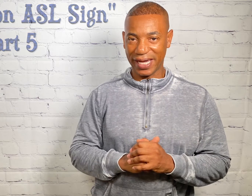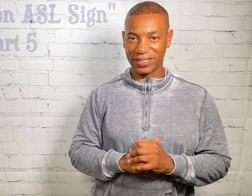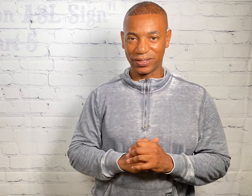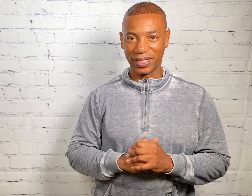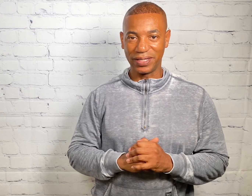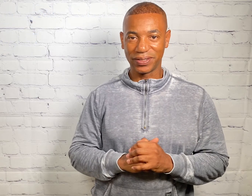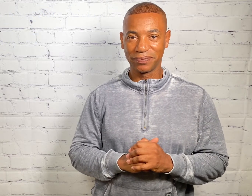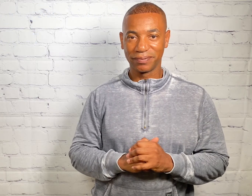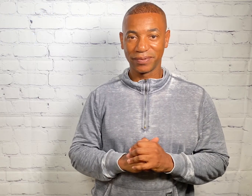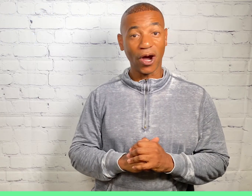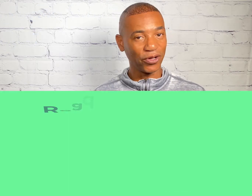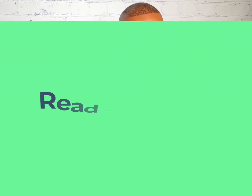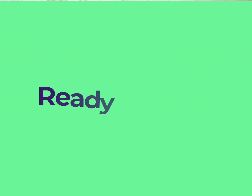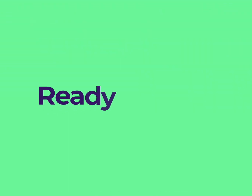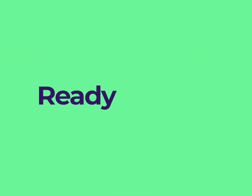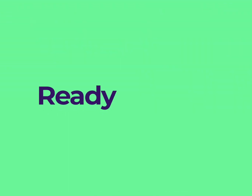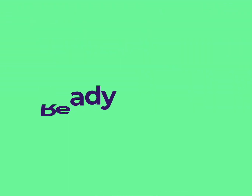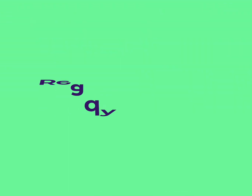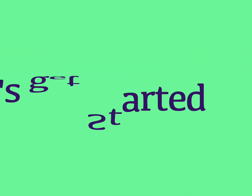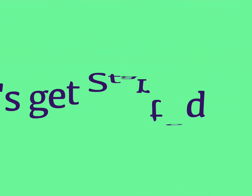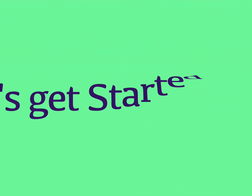ASL Signs. Are you ready? Let's get started.